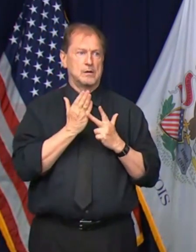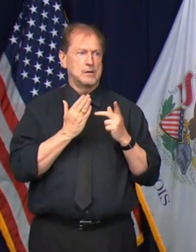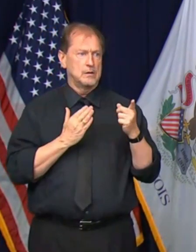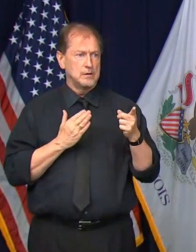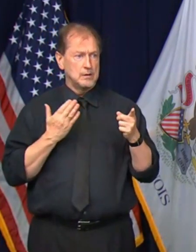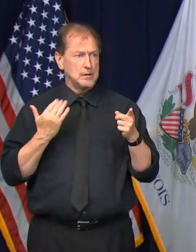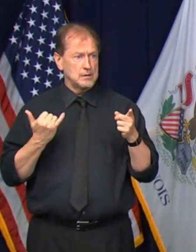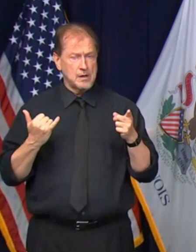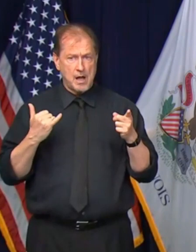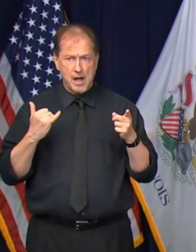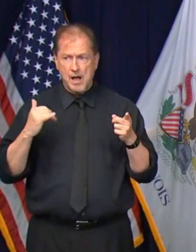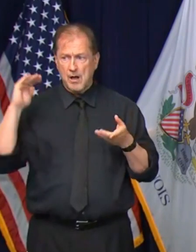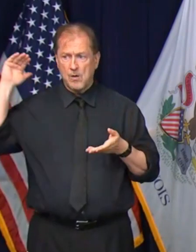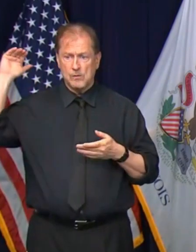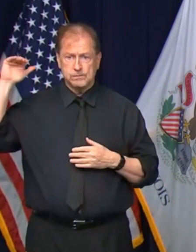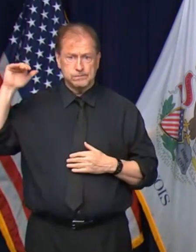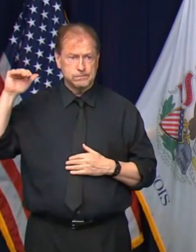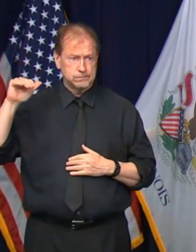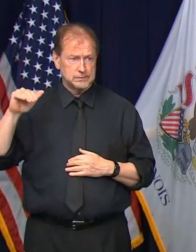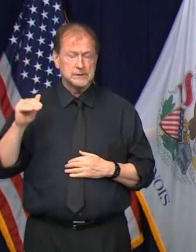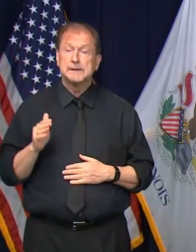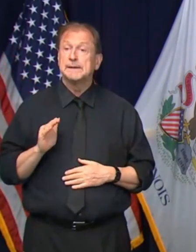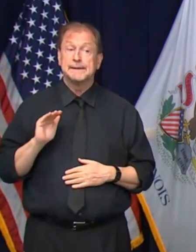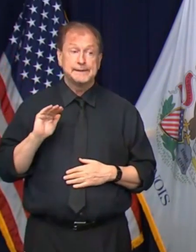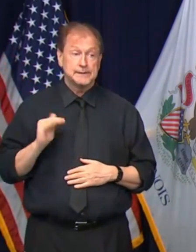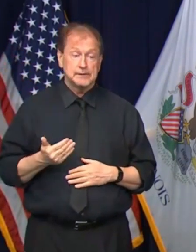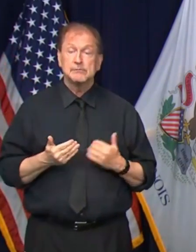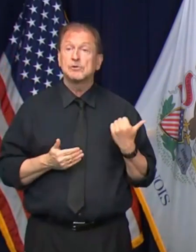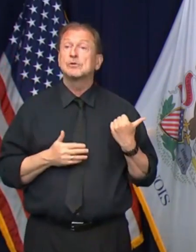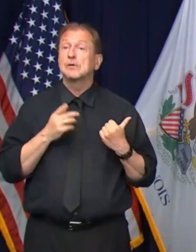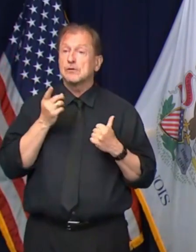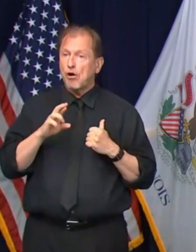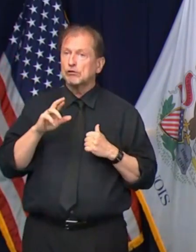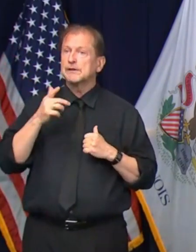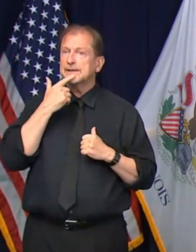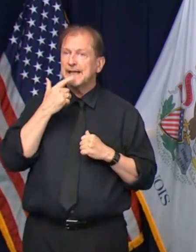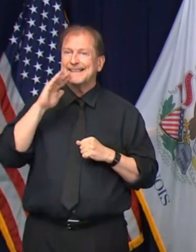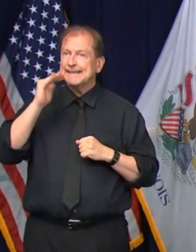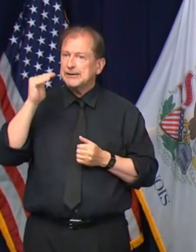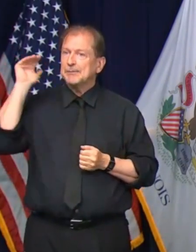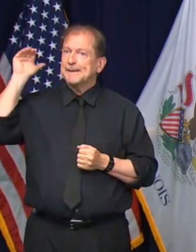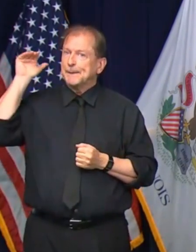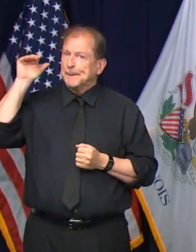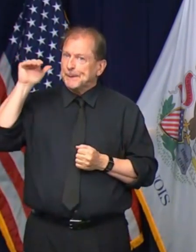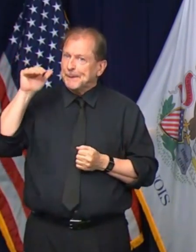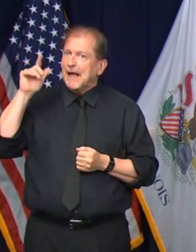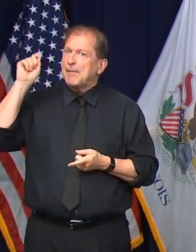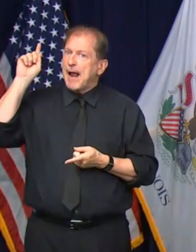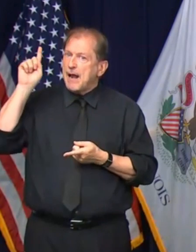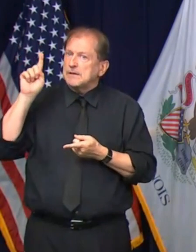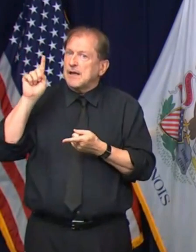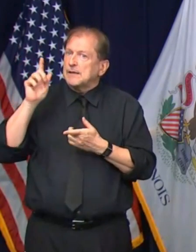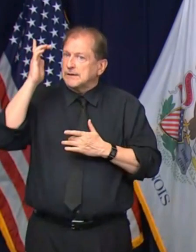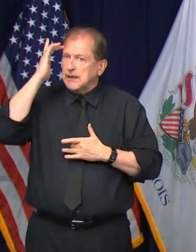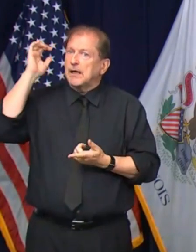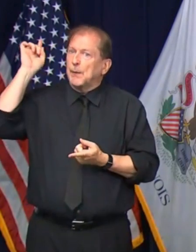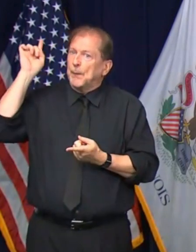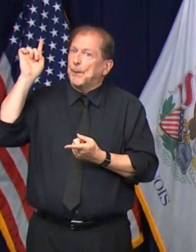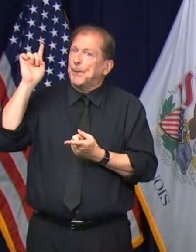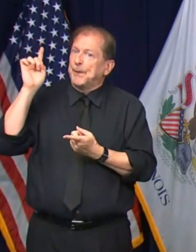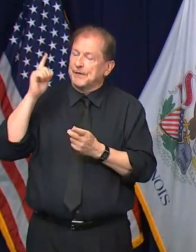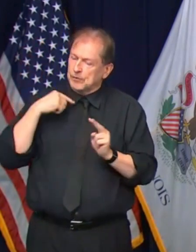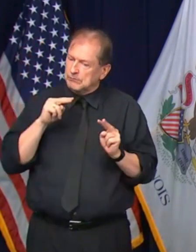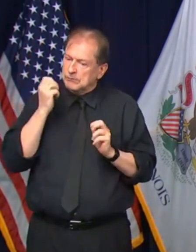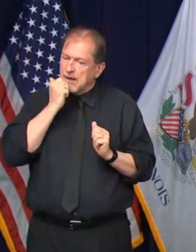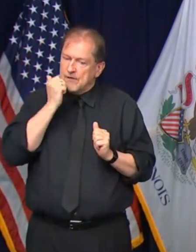trend? It appears that way, and I think, Dr. Ezike and I have been talking about exactly, looking at the numbers on a daily basis,